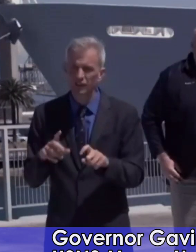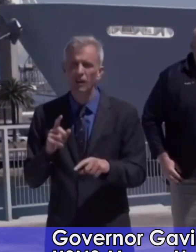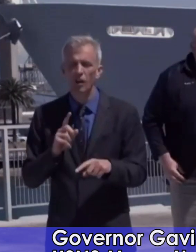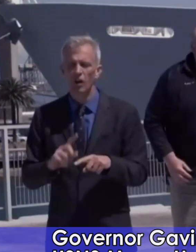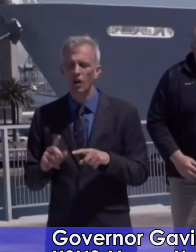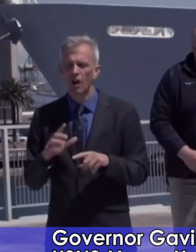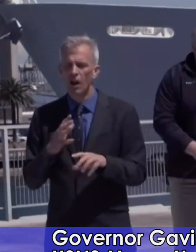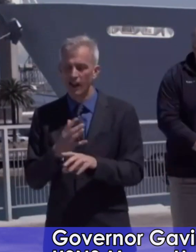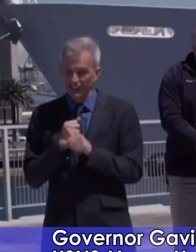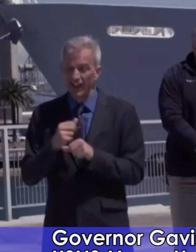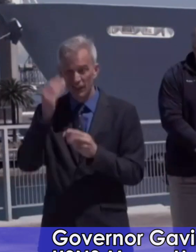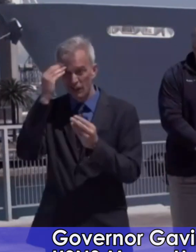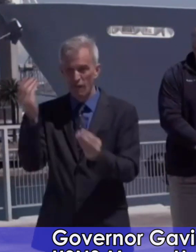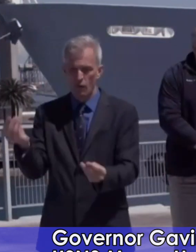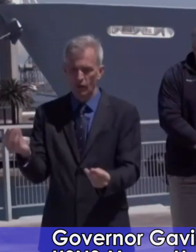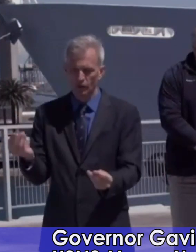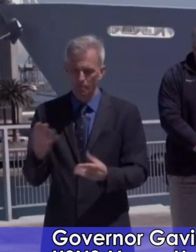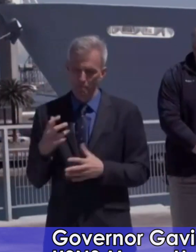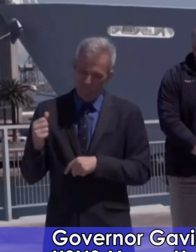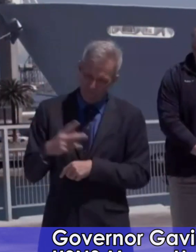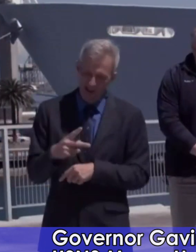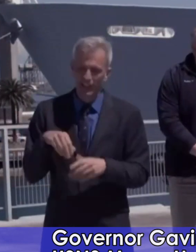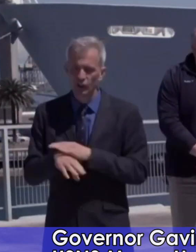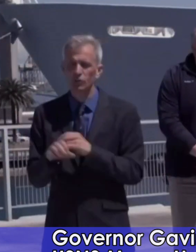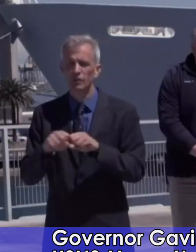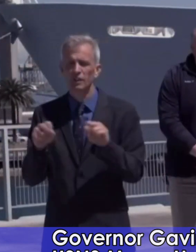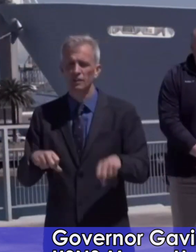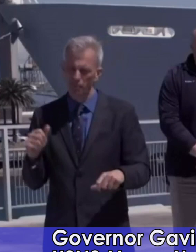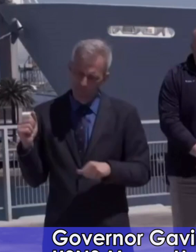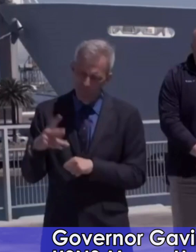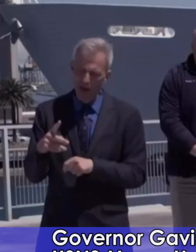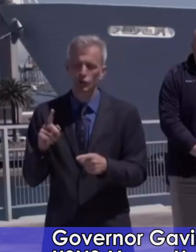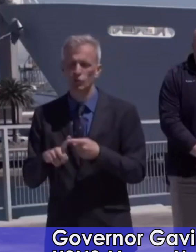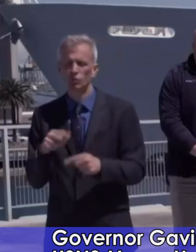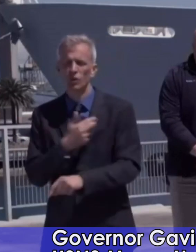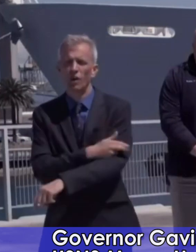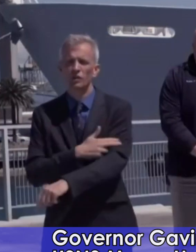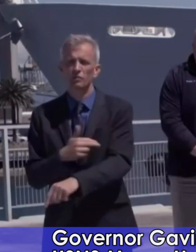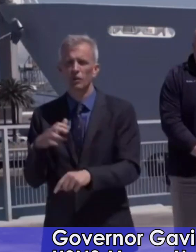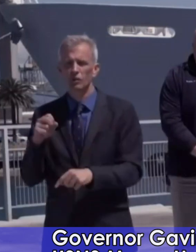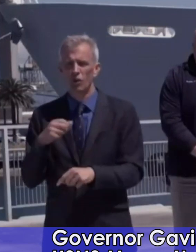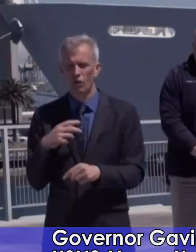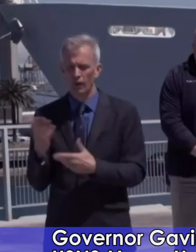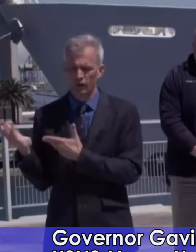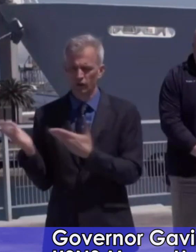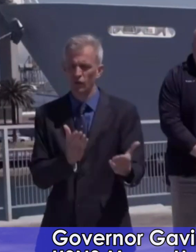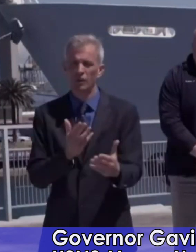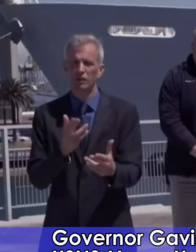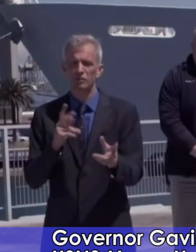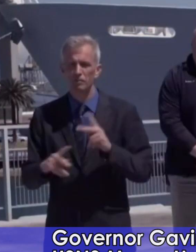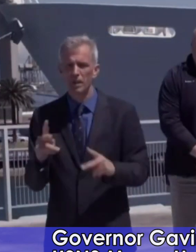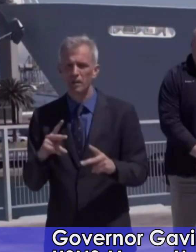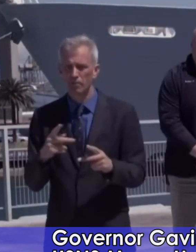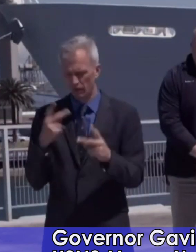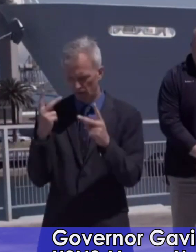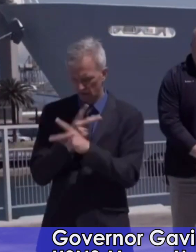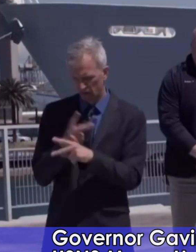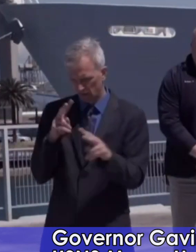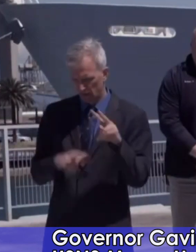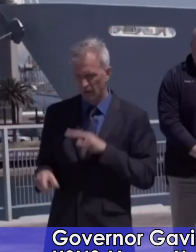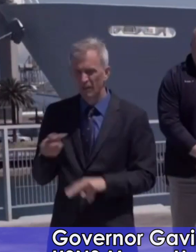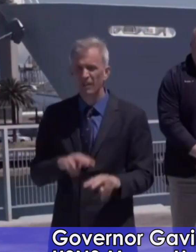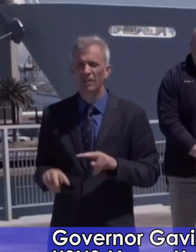those tests and that information back into the system, back into the hospitals, so that they can transport people, triage those